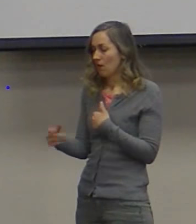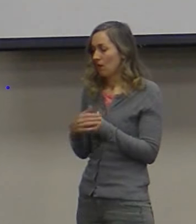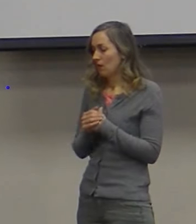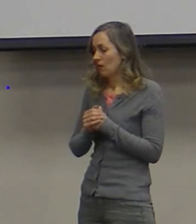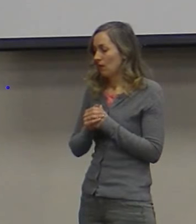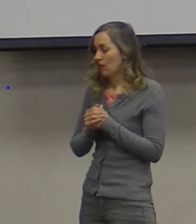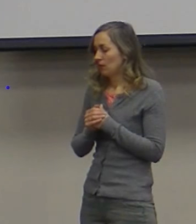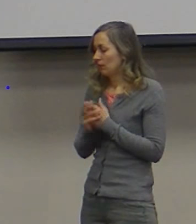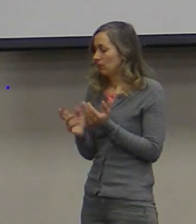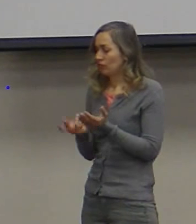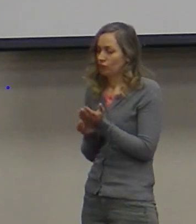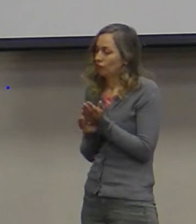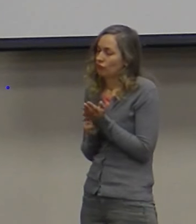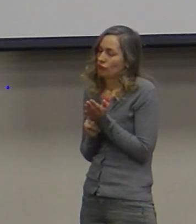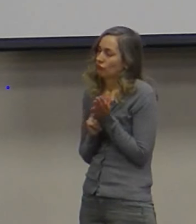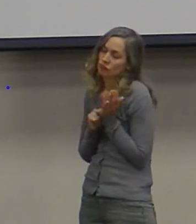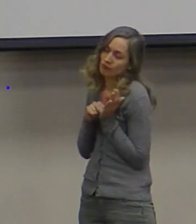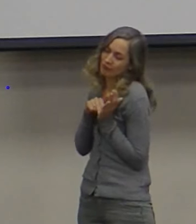gets up.